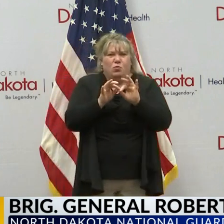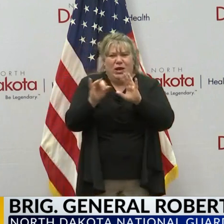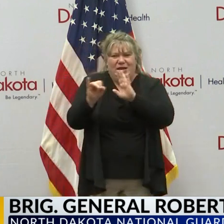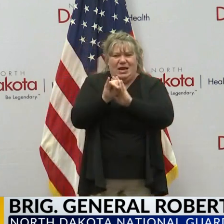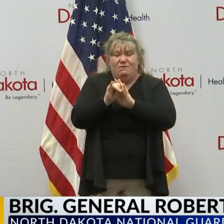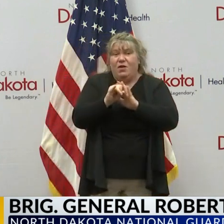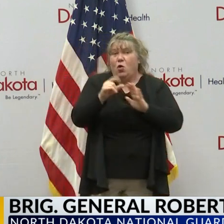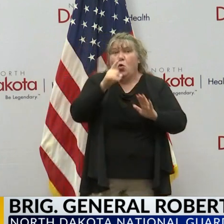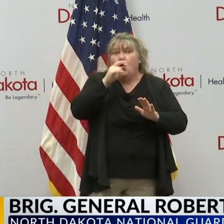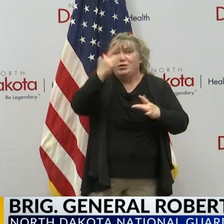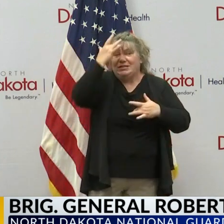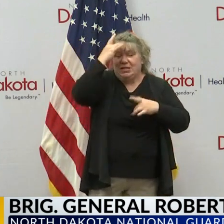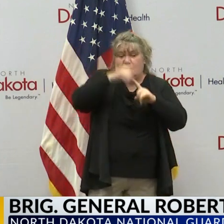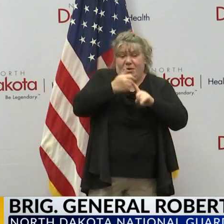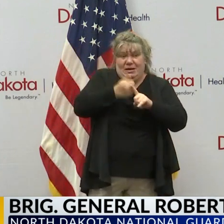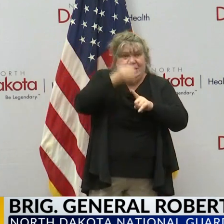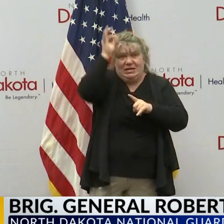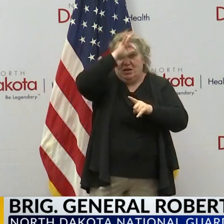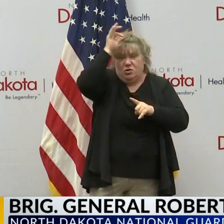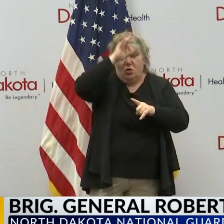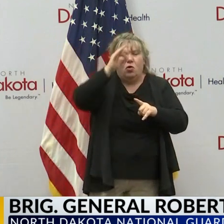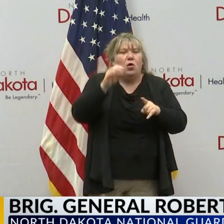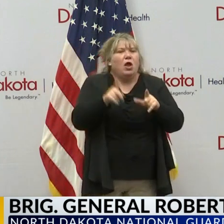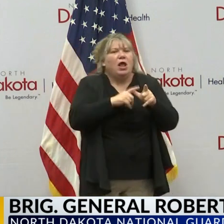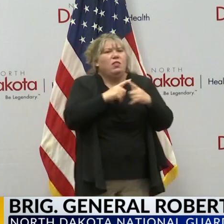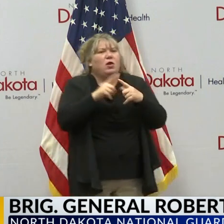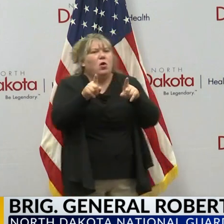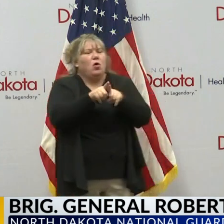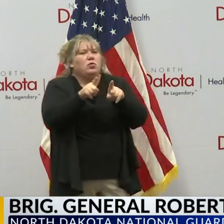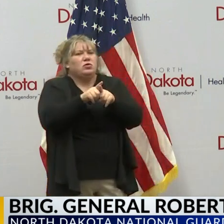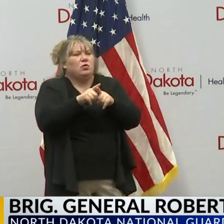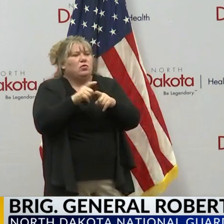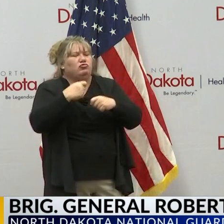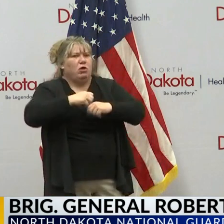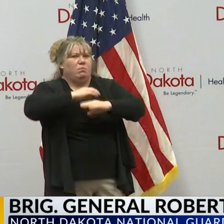that, and then from a containment standpoint, prevent.